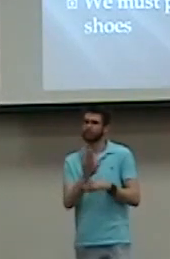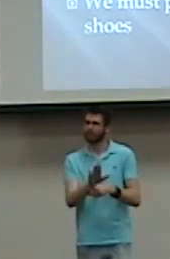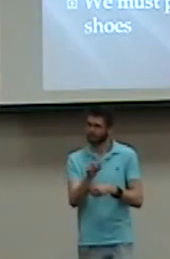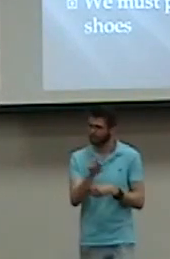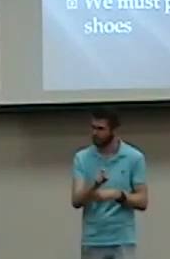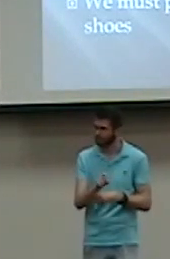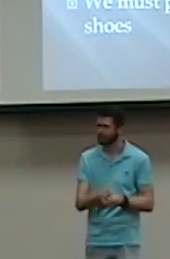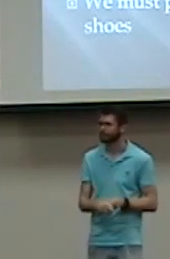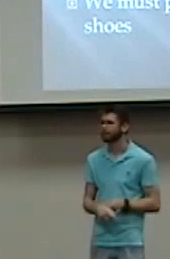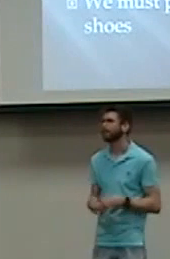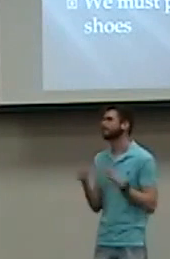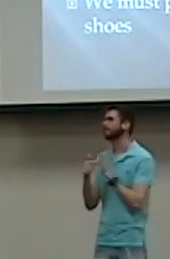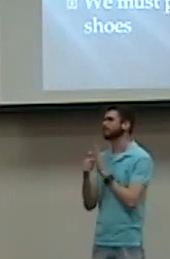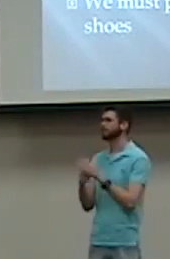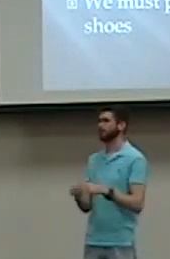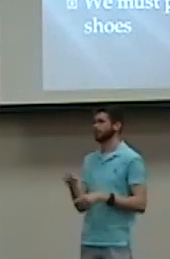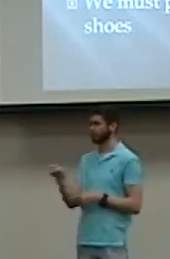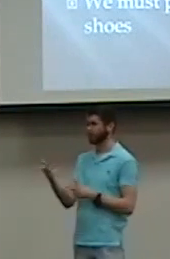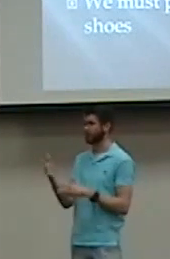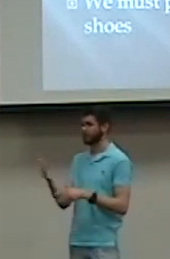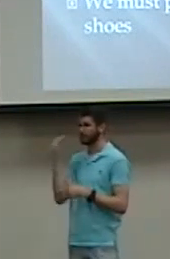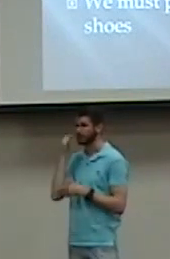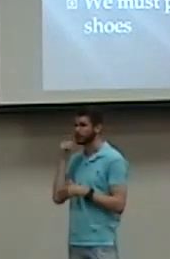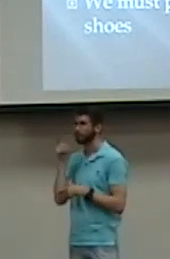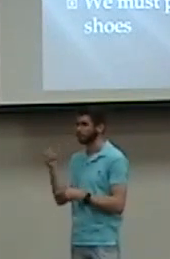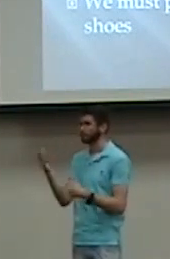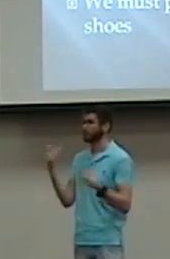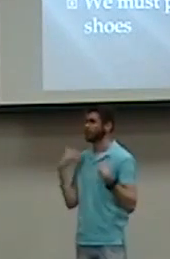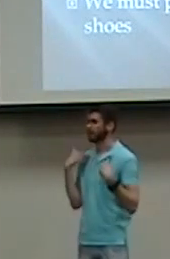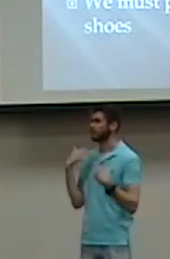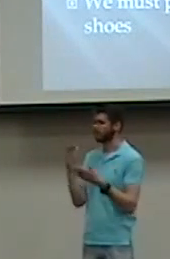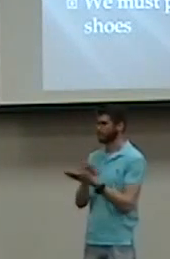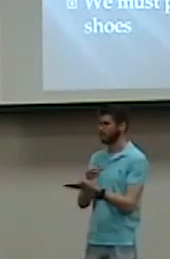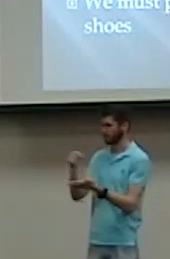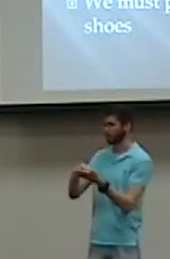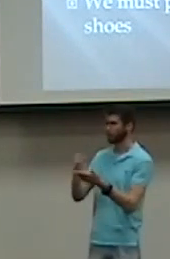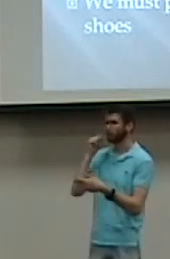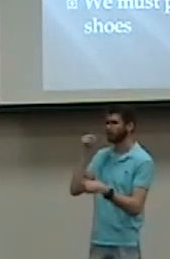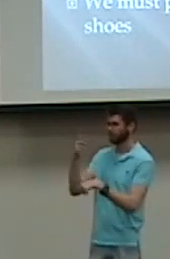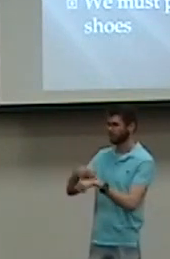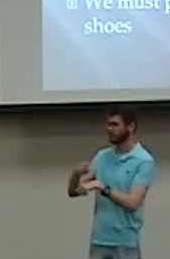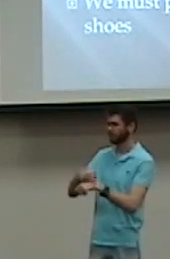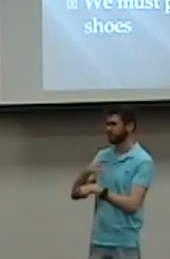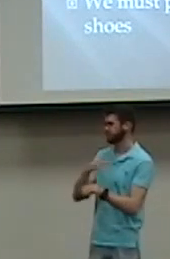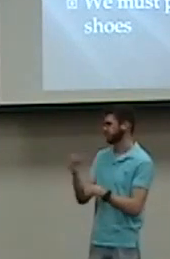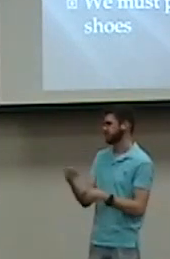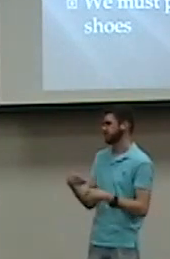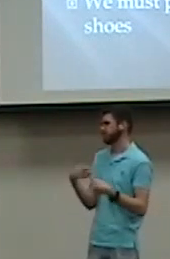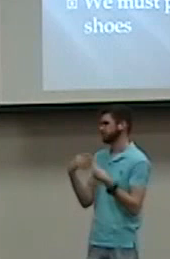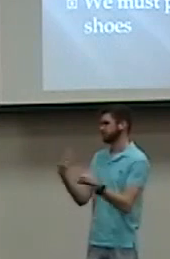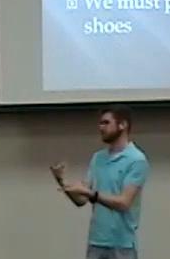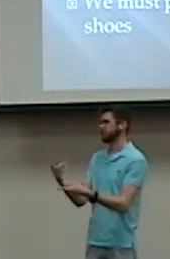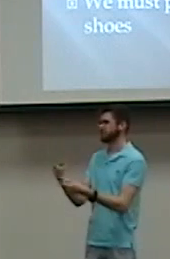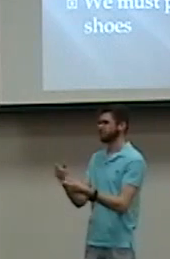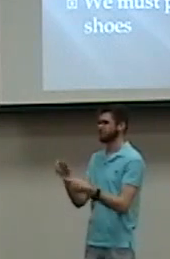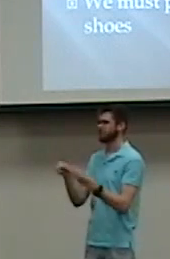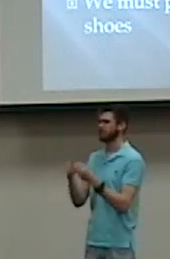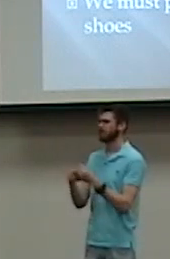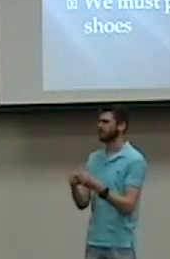due, let's say for Victor, and you just turned in a paper and you wrote it on youth and family